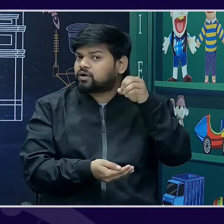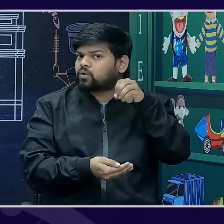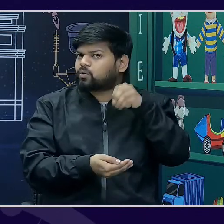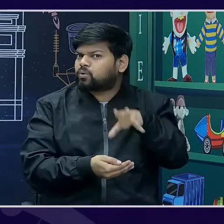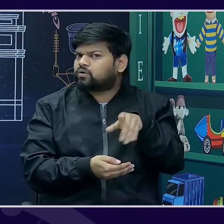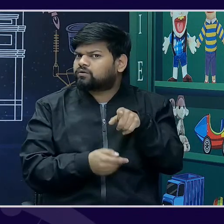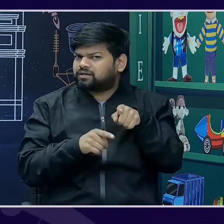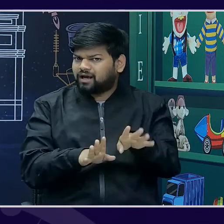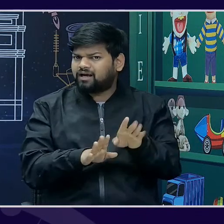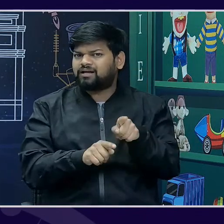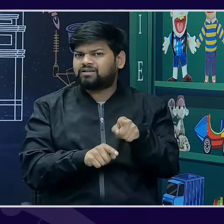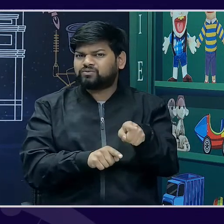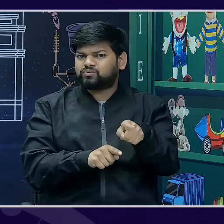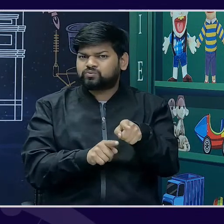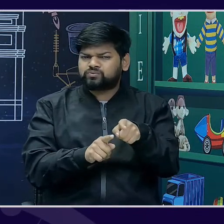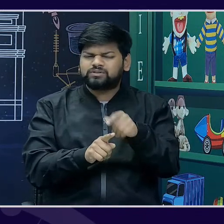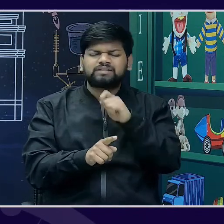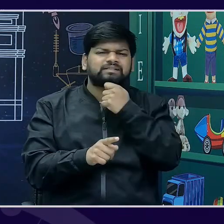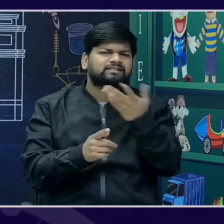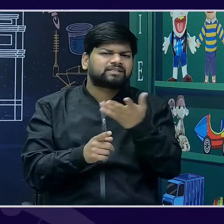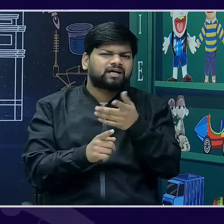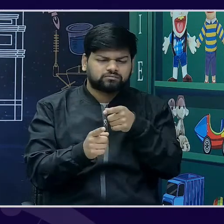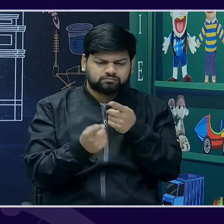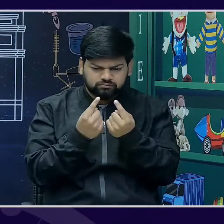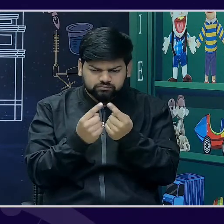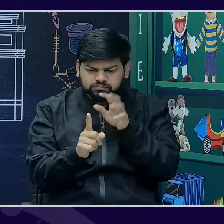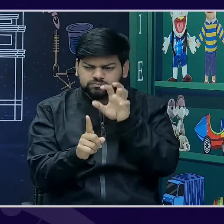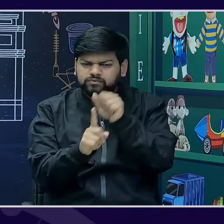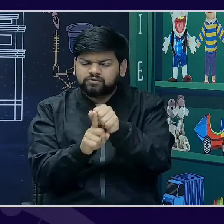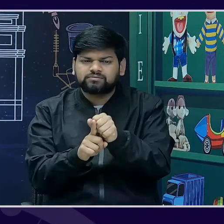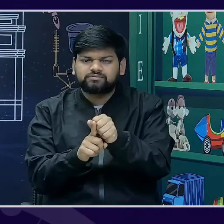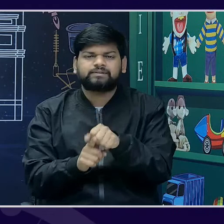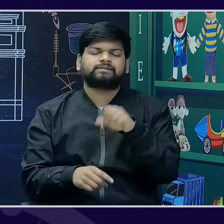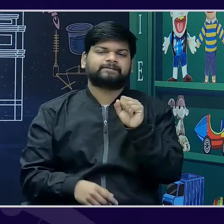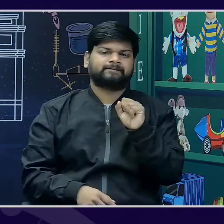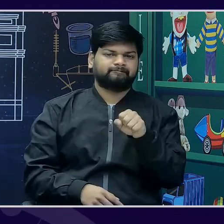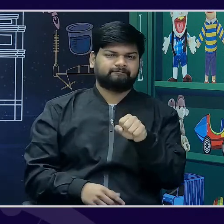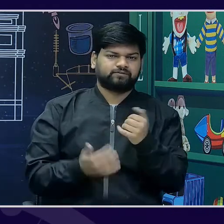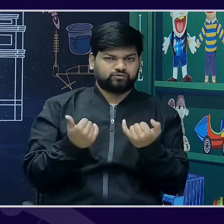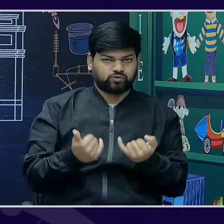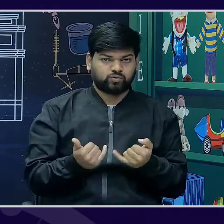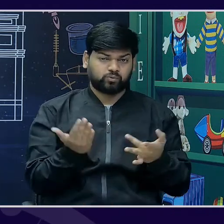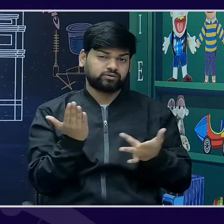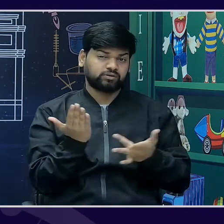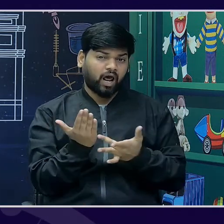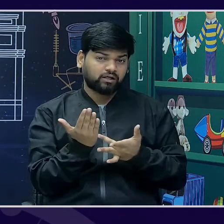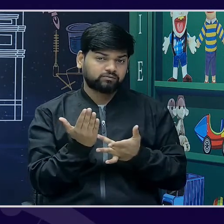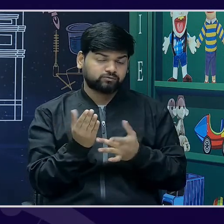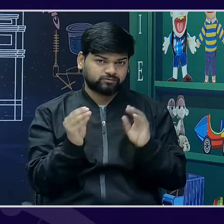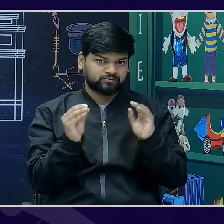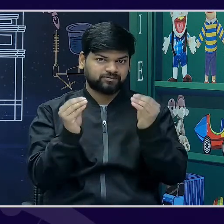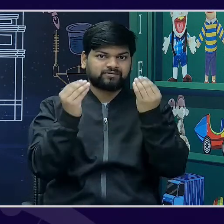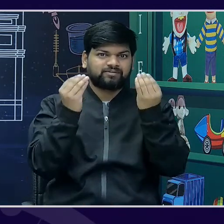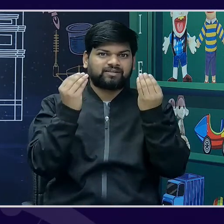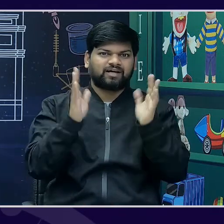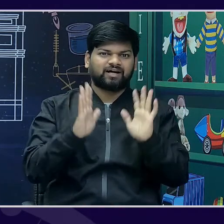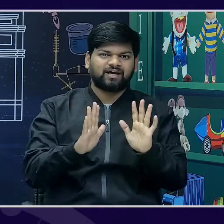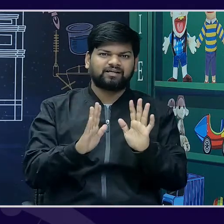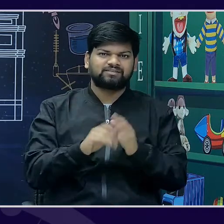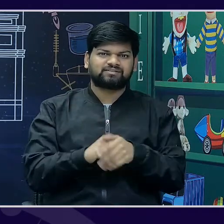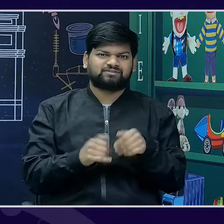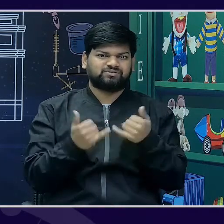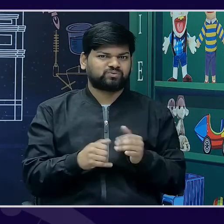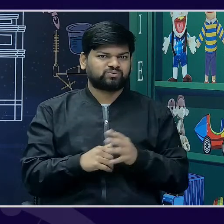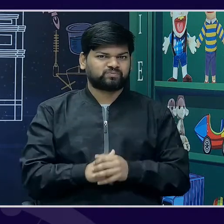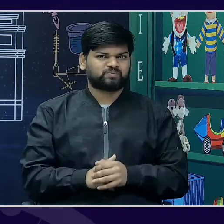childhood? Yes, now see, technology has gone far. You can have a hearing screening done right